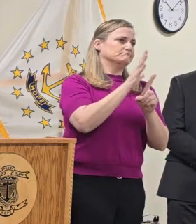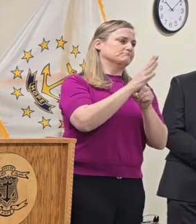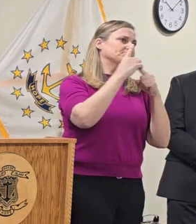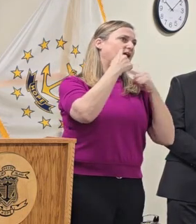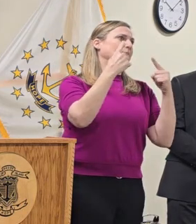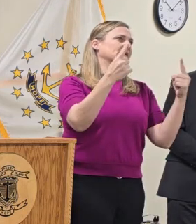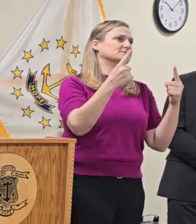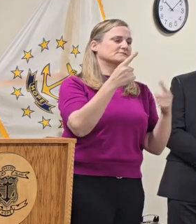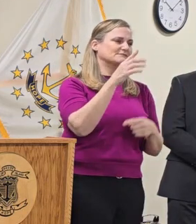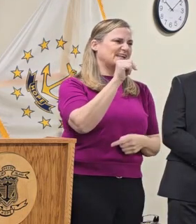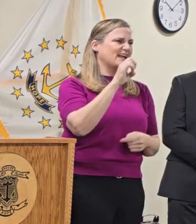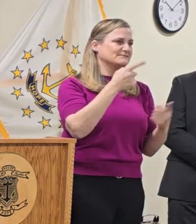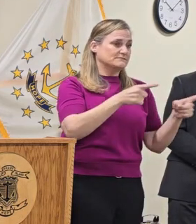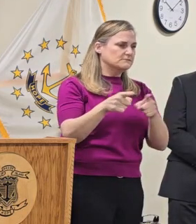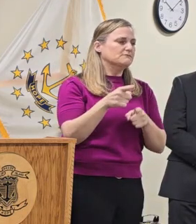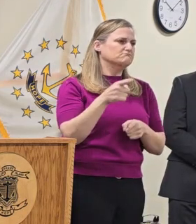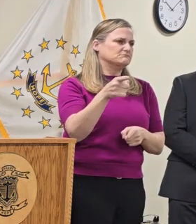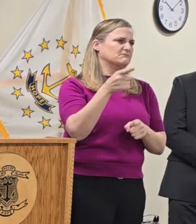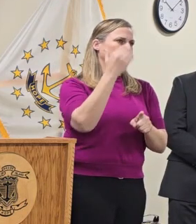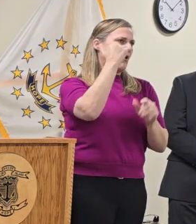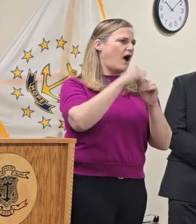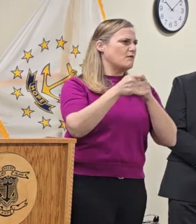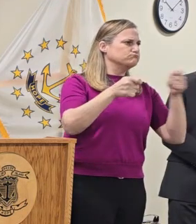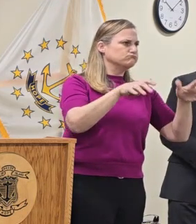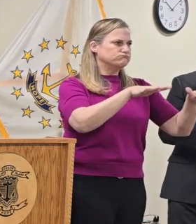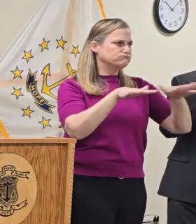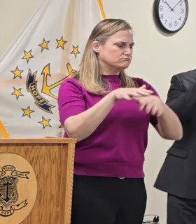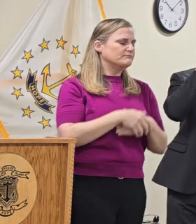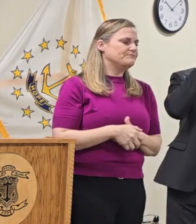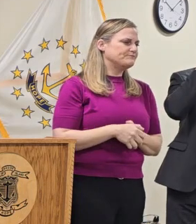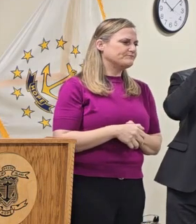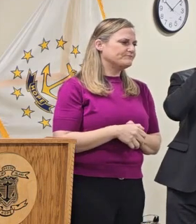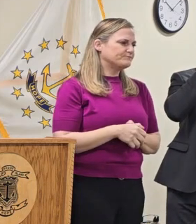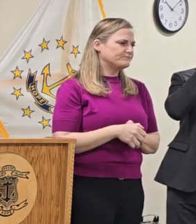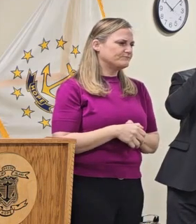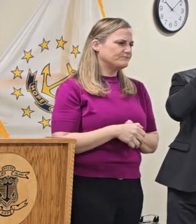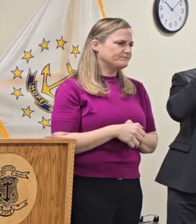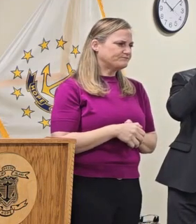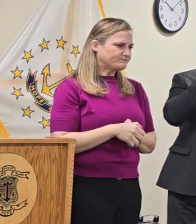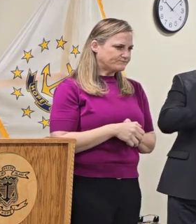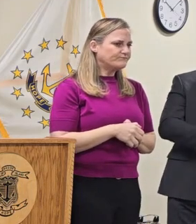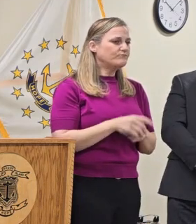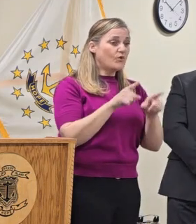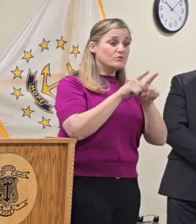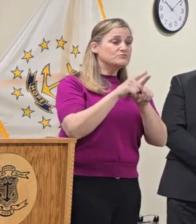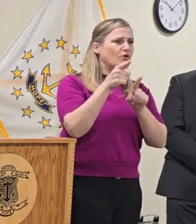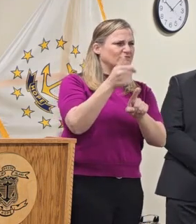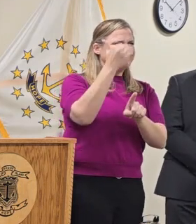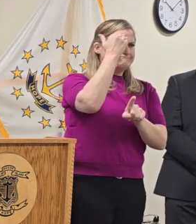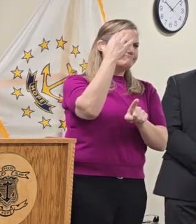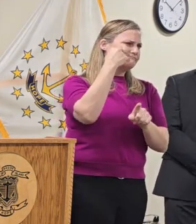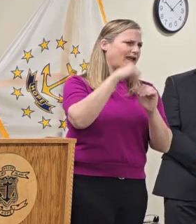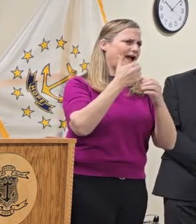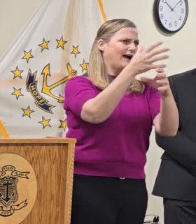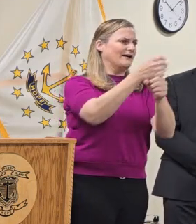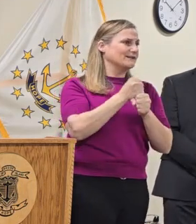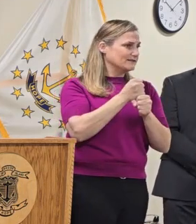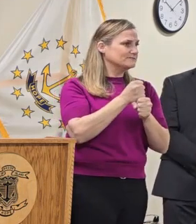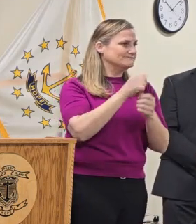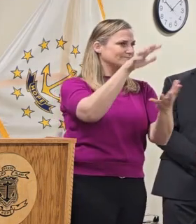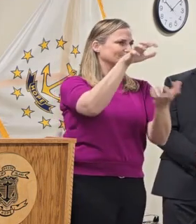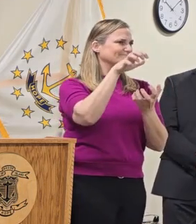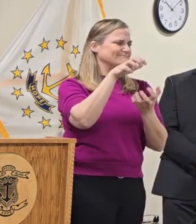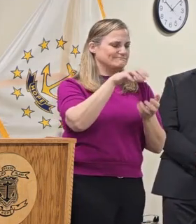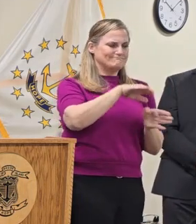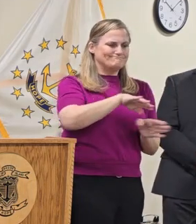Rhode Islanders. Joining Max on our legal team is John Savage of Savage Law Partners.